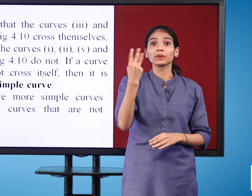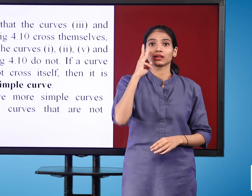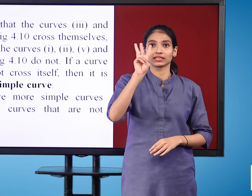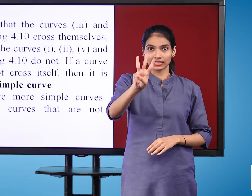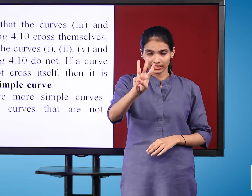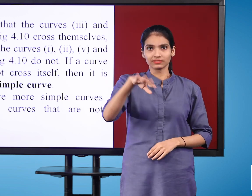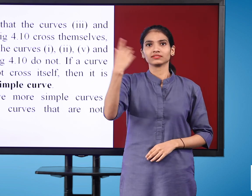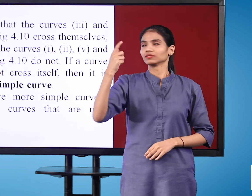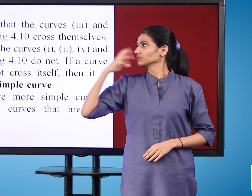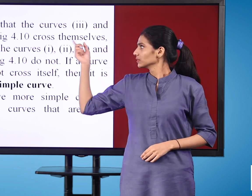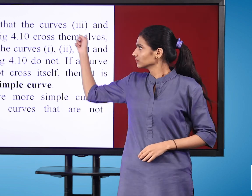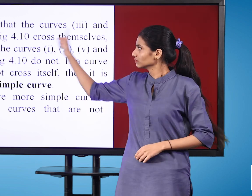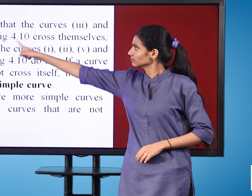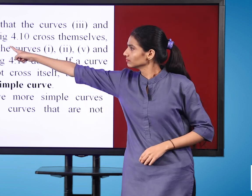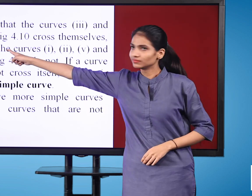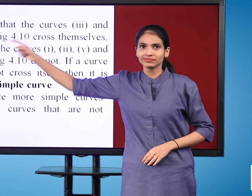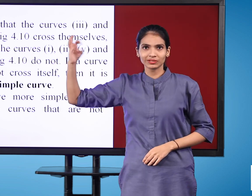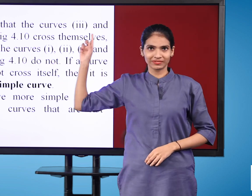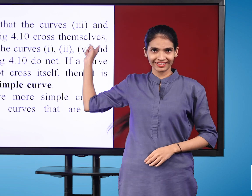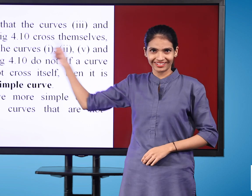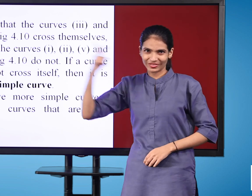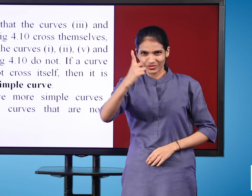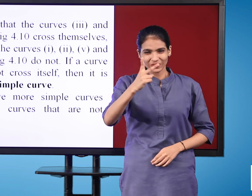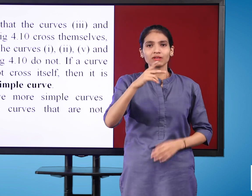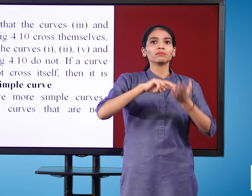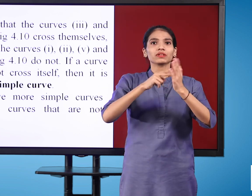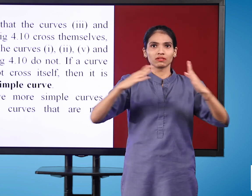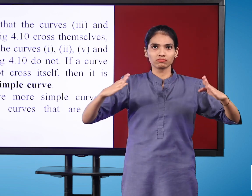3 and 7 in figure 4.10 cross themselves,